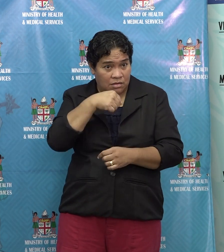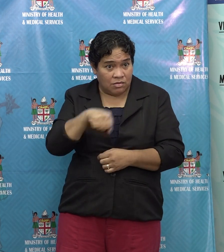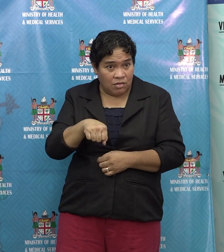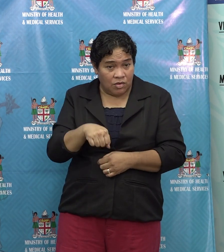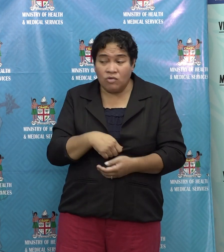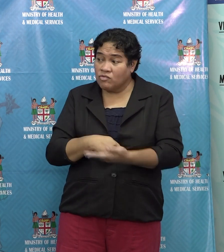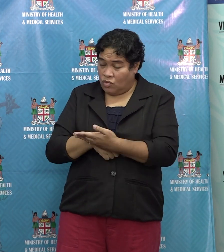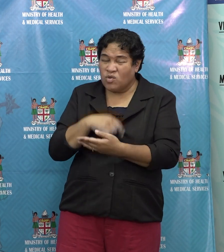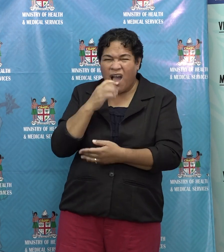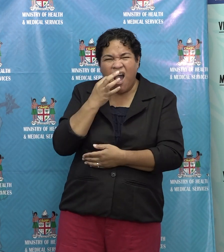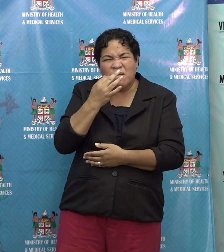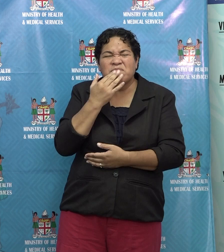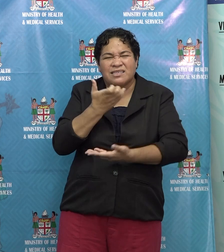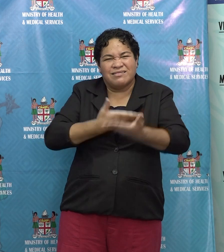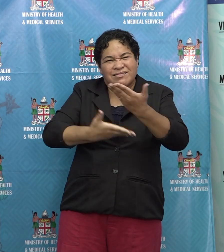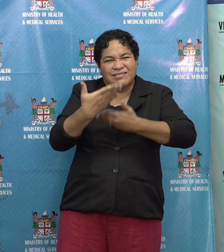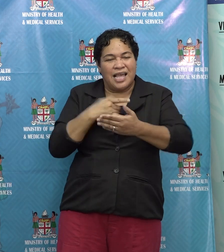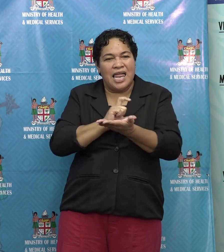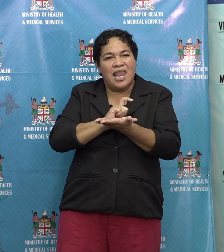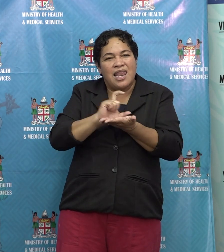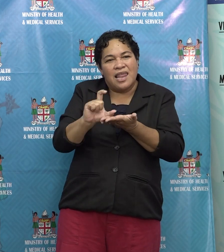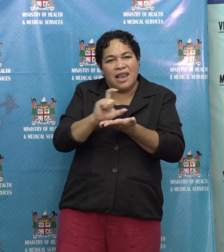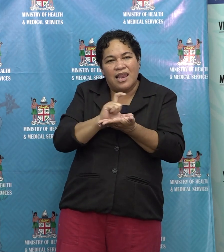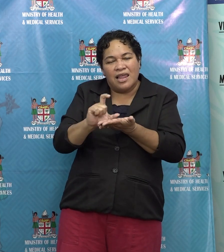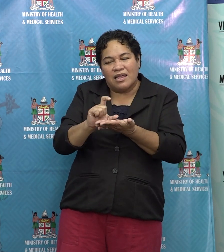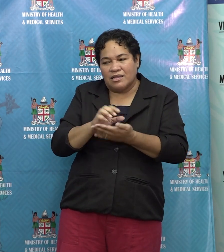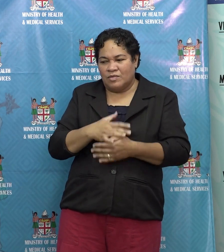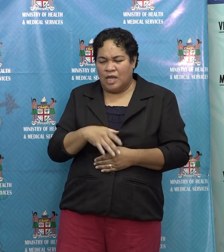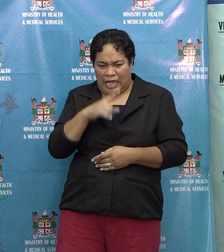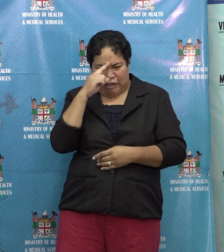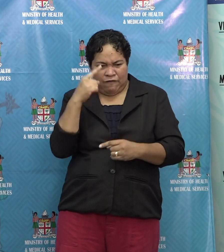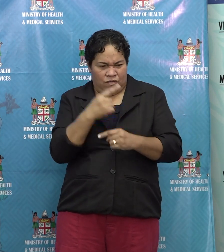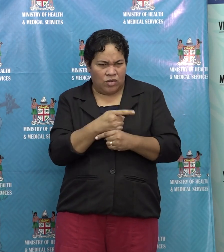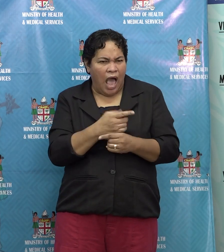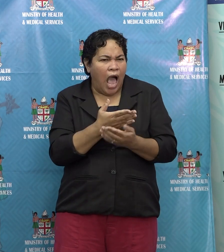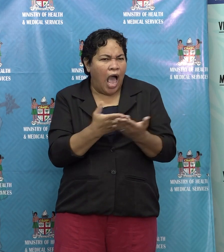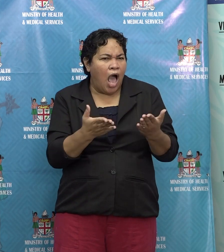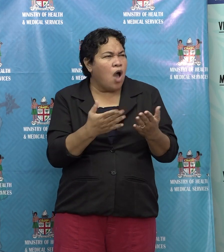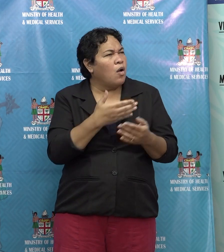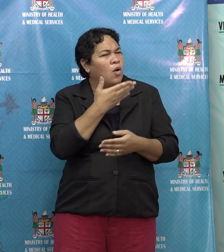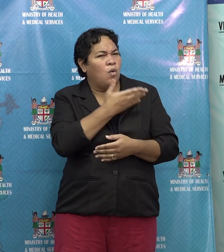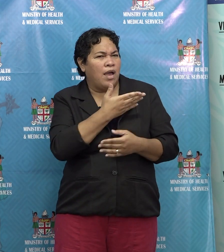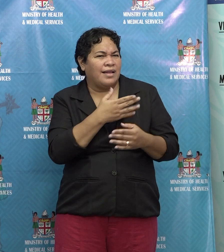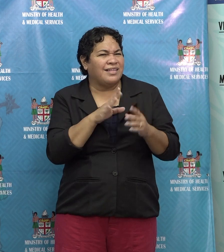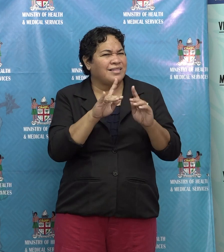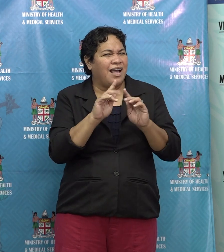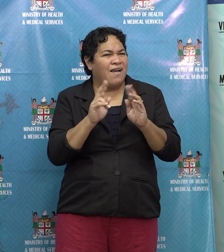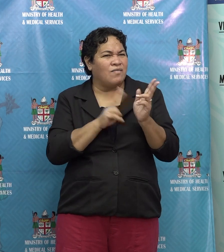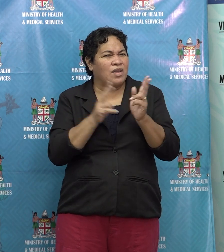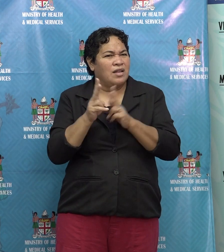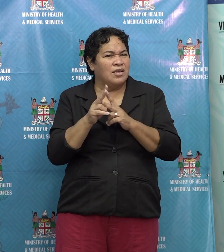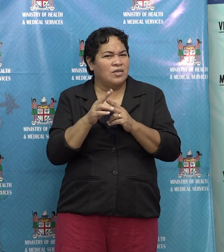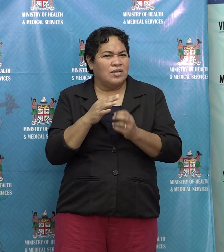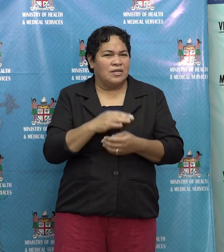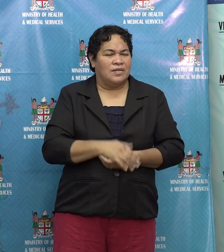would you be able to shed some light as to the confusion around the lifting of the lockdown in the Wainitarau settlement that didn't take place until 6